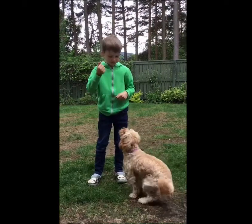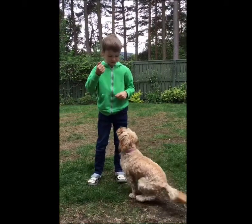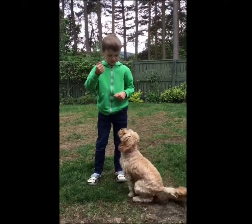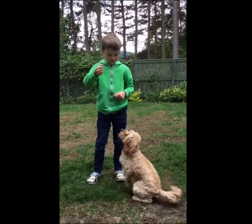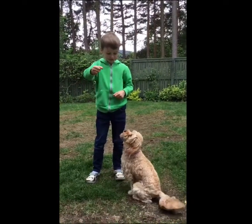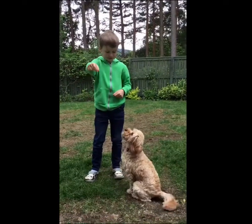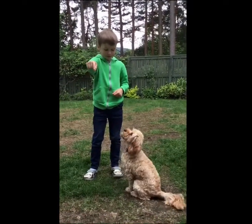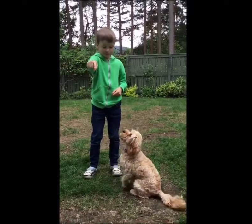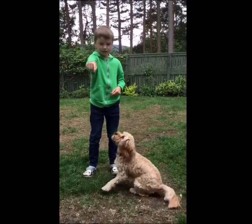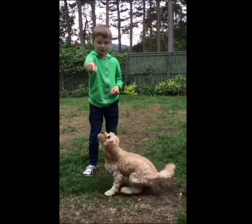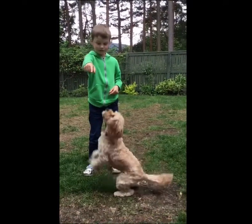Sit.